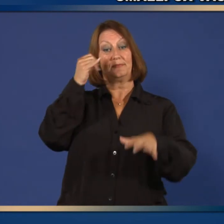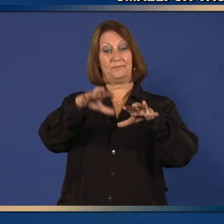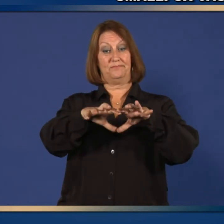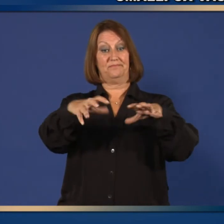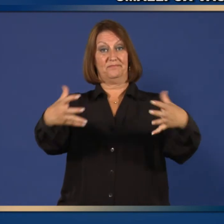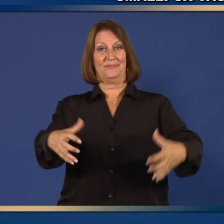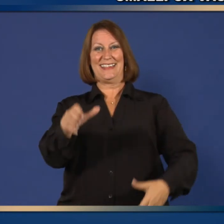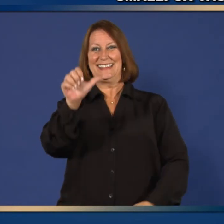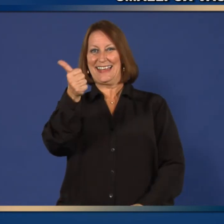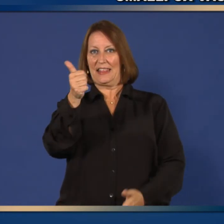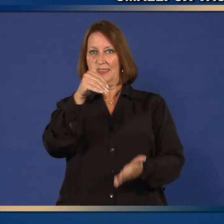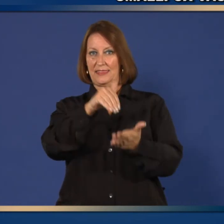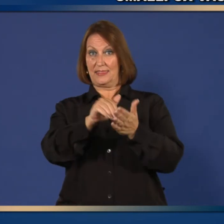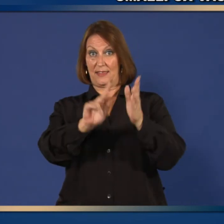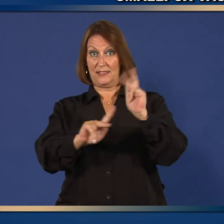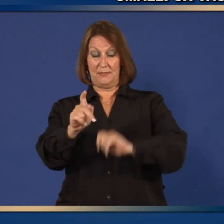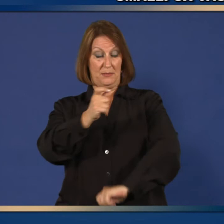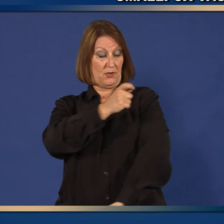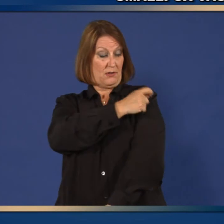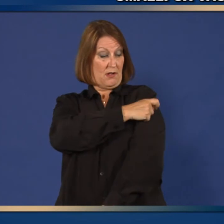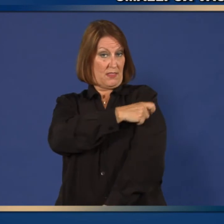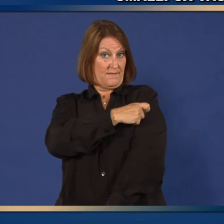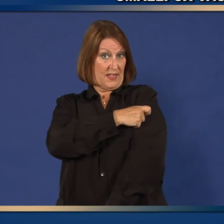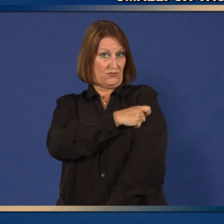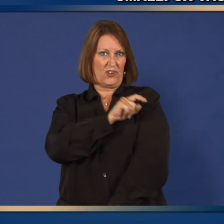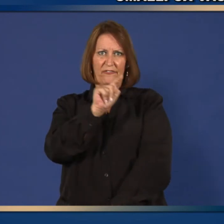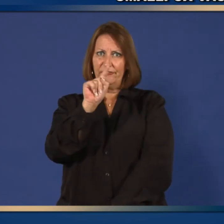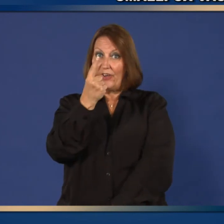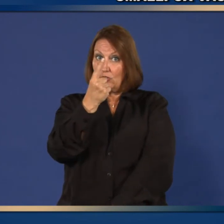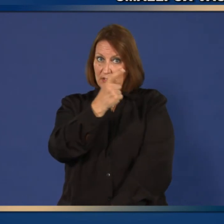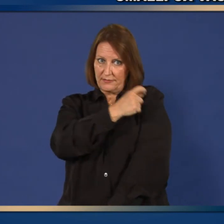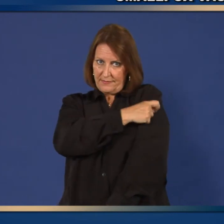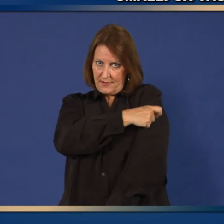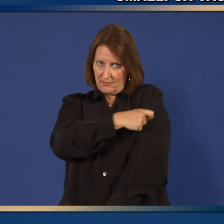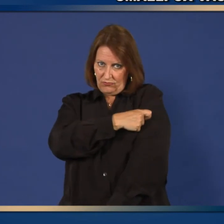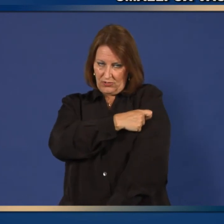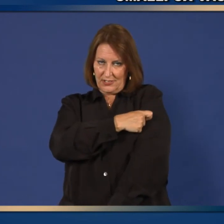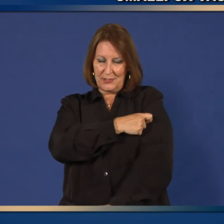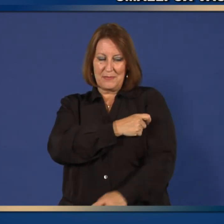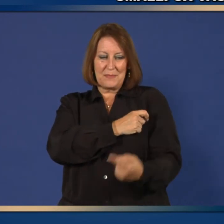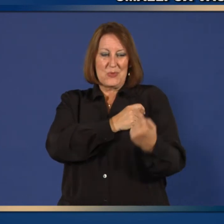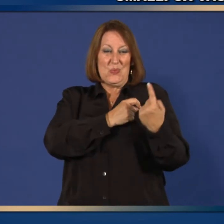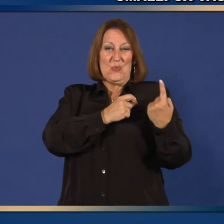Inflamed heart can be mild to life-threatening.